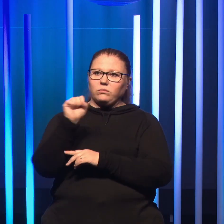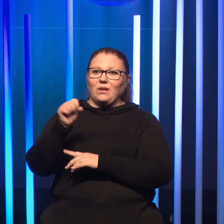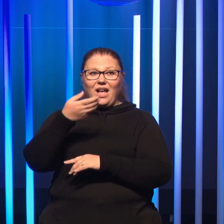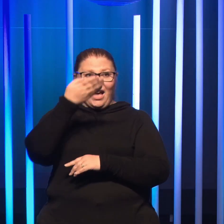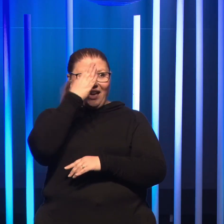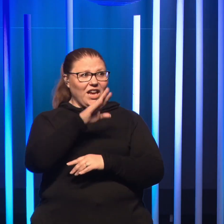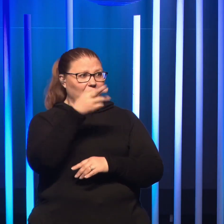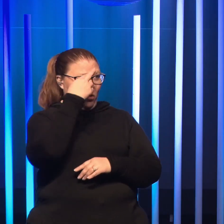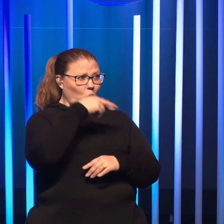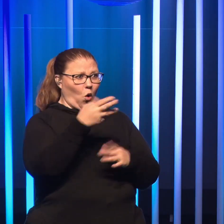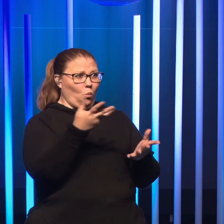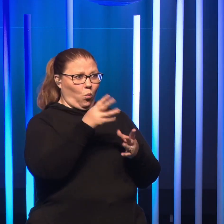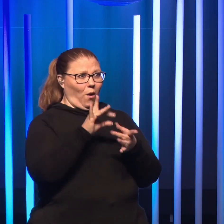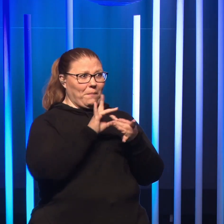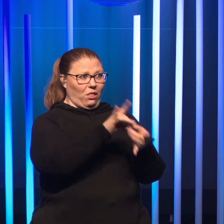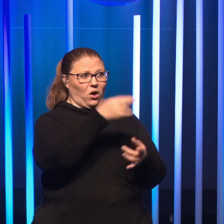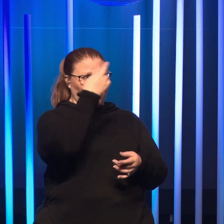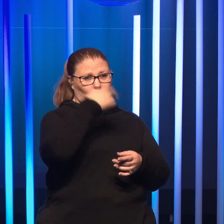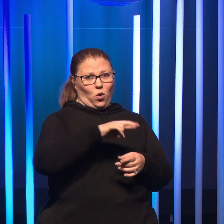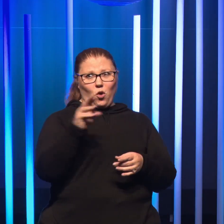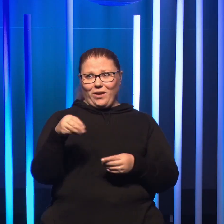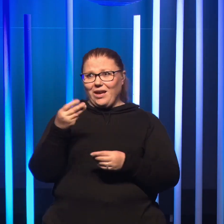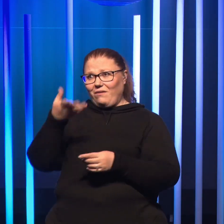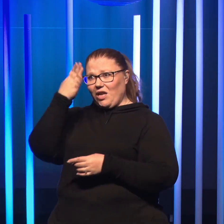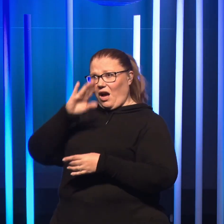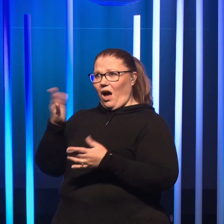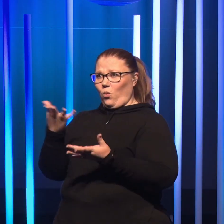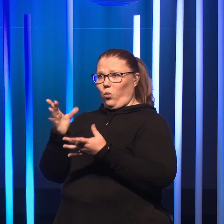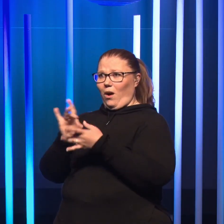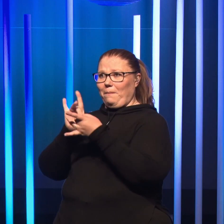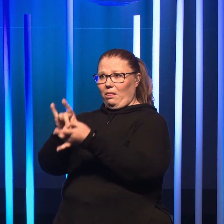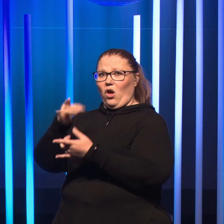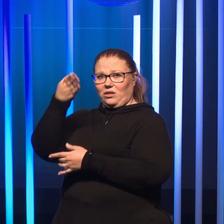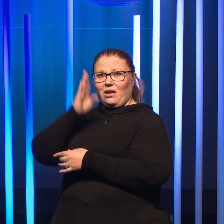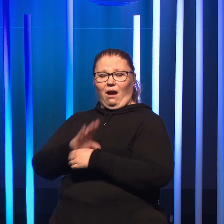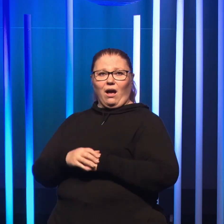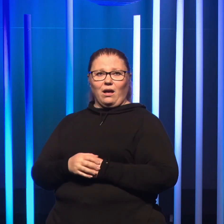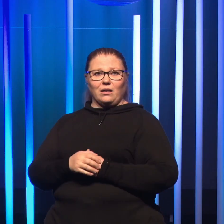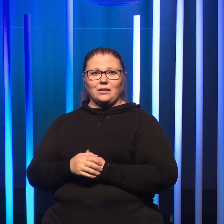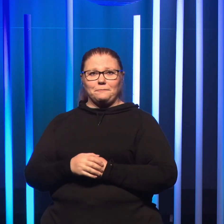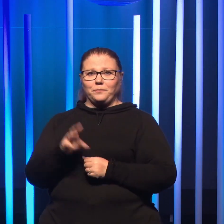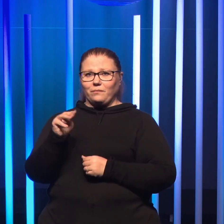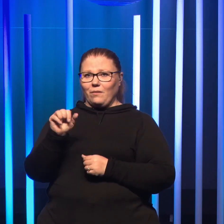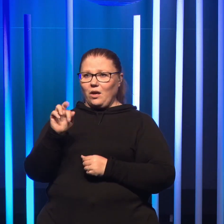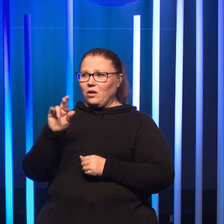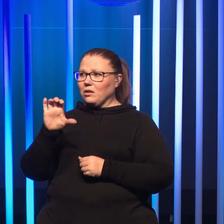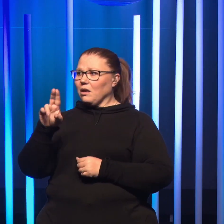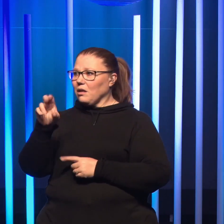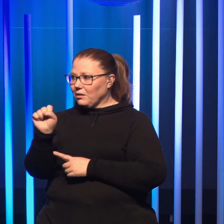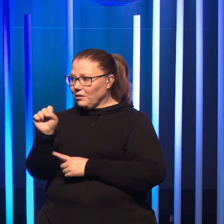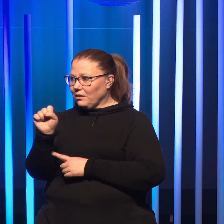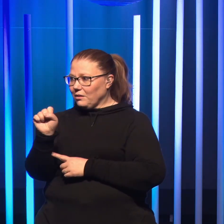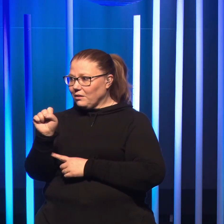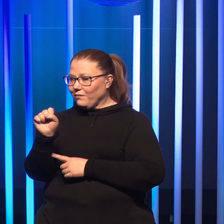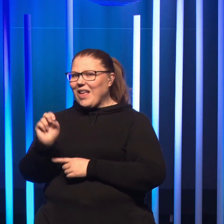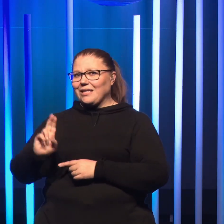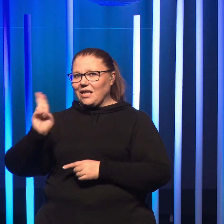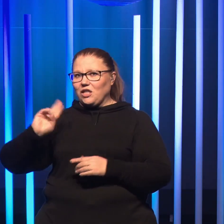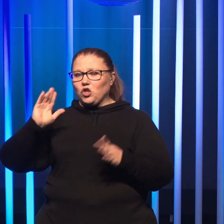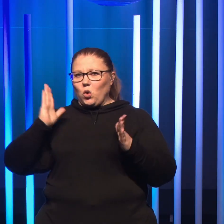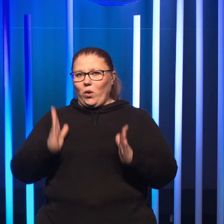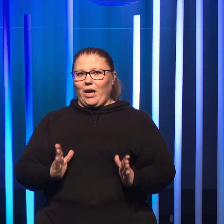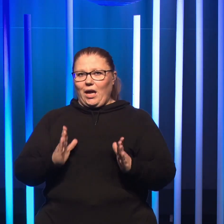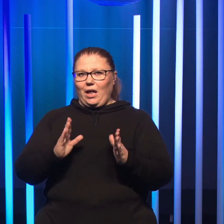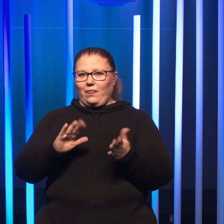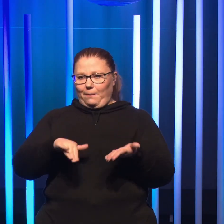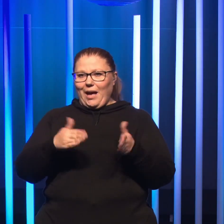what's God's. Marcus Borg, a Jewish historian who's passed away, a Jesus historian, who's passed away, he wrote this